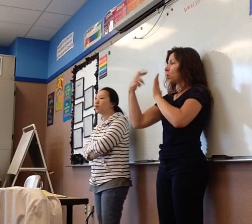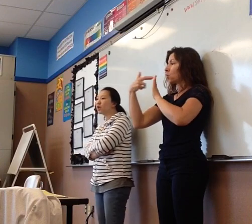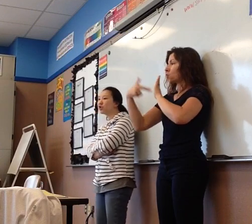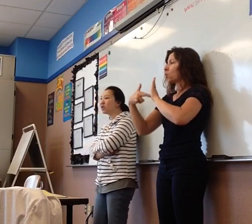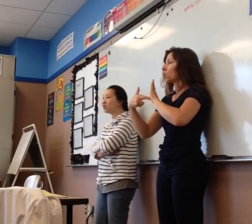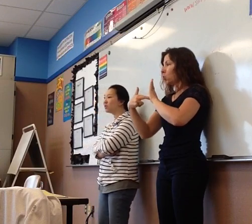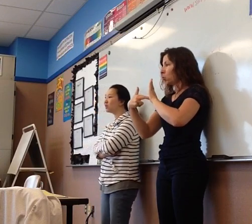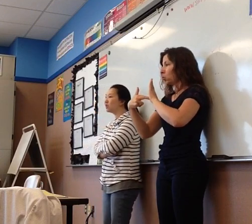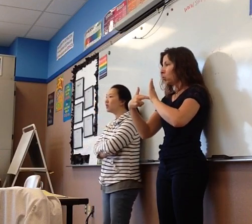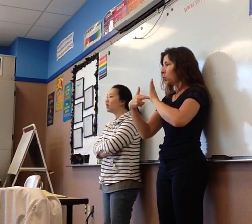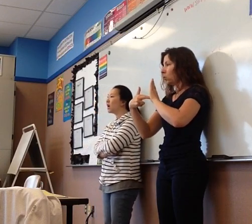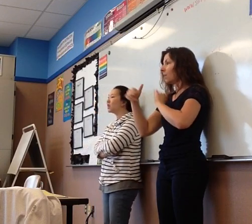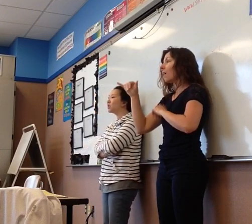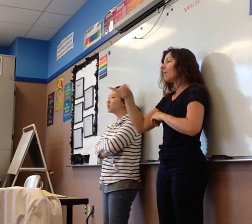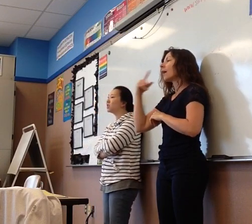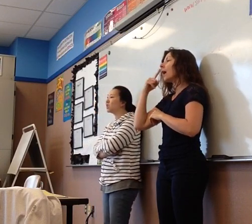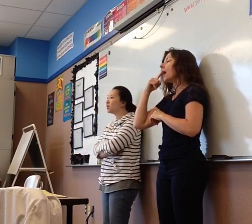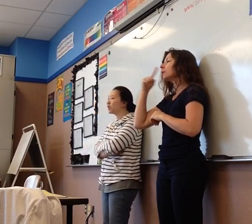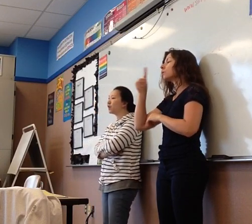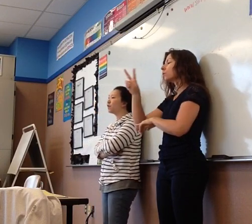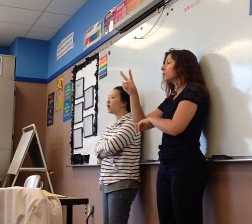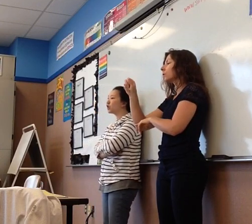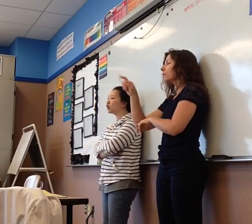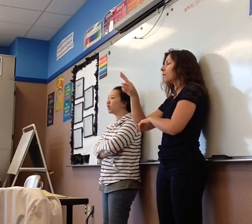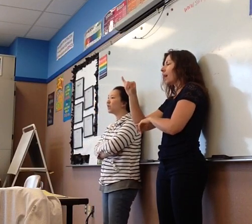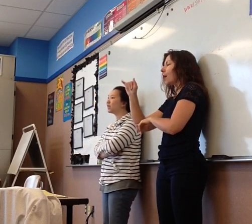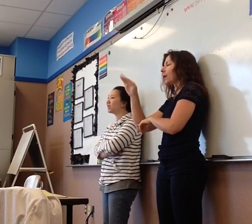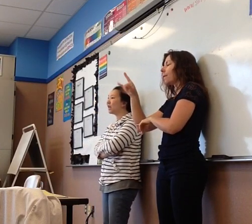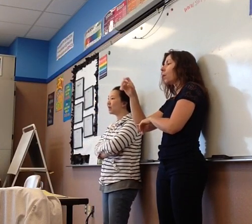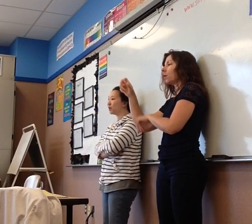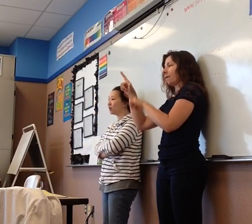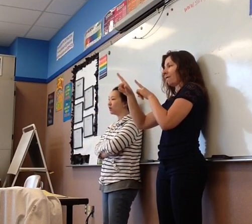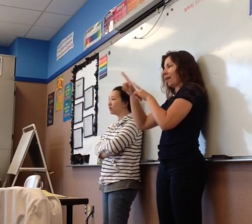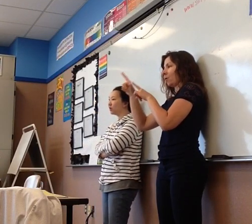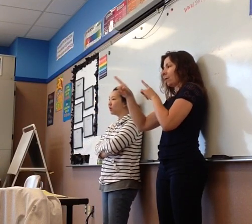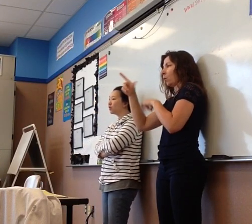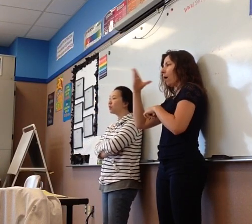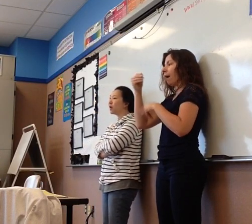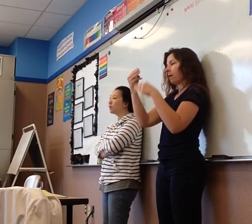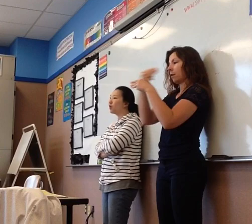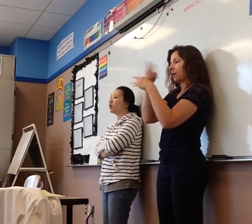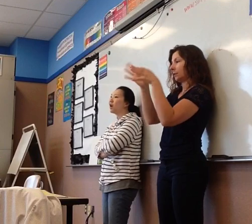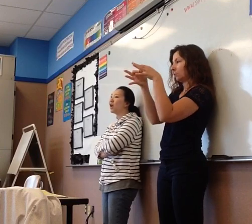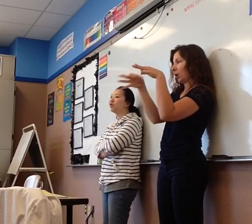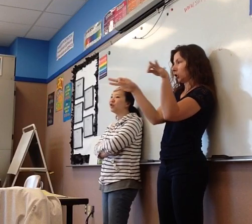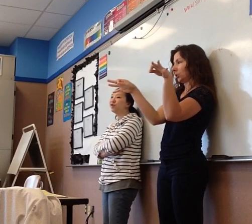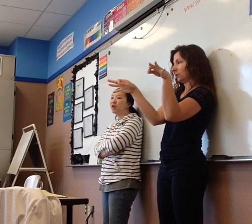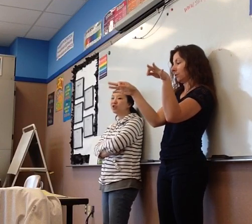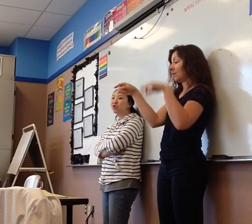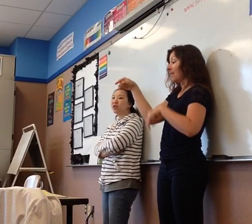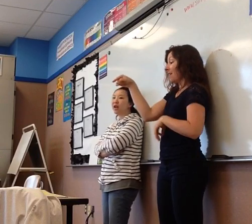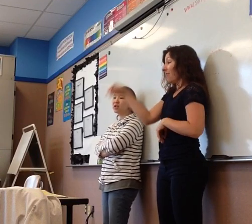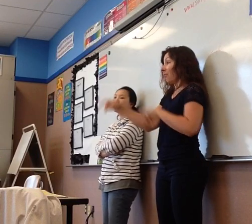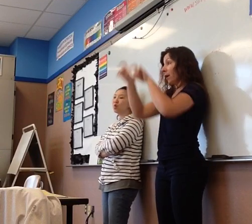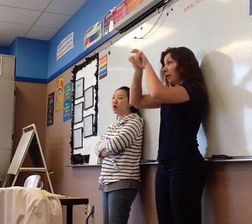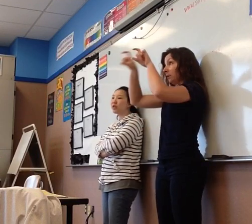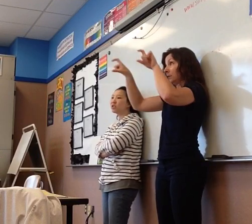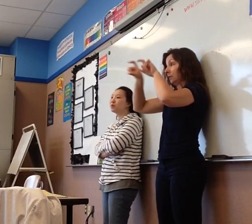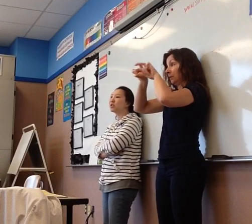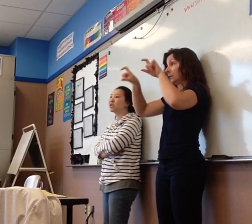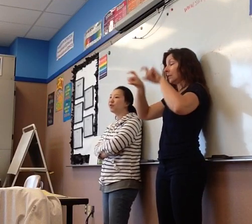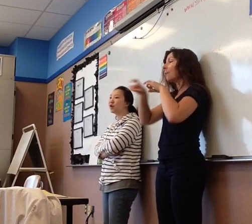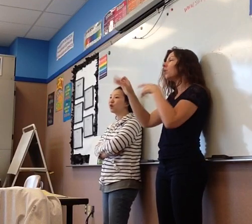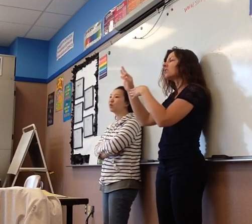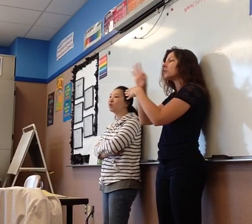and expressions, and this is dealing with a function table. Remember, every function has